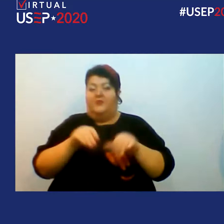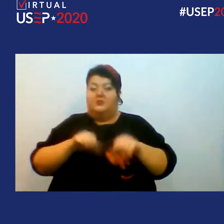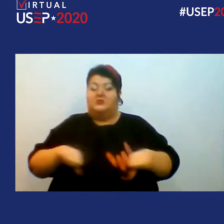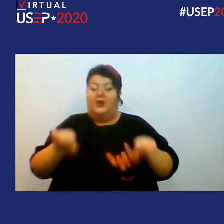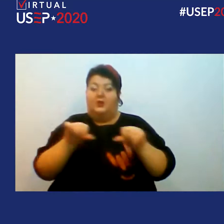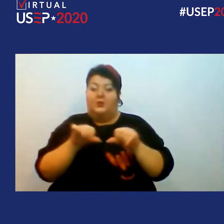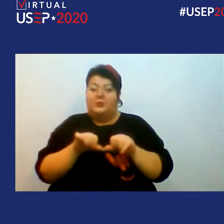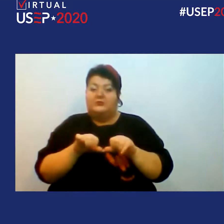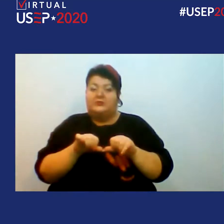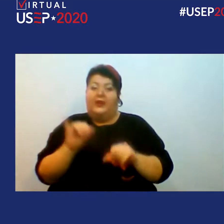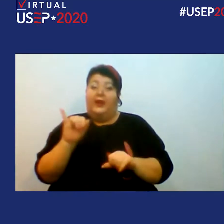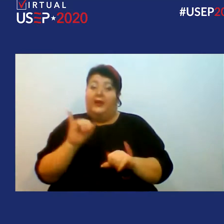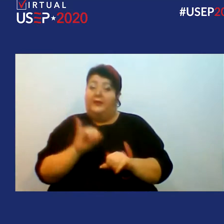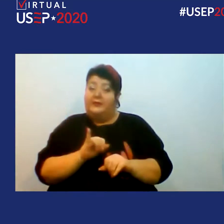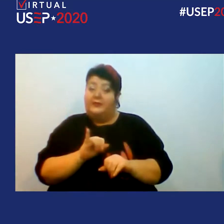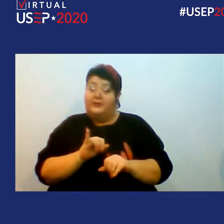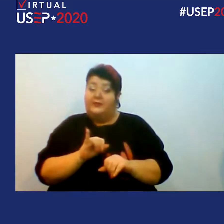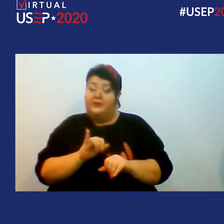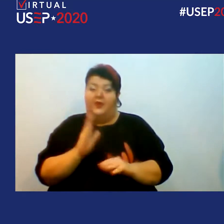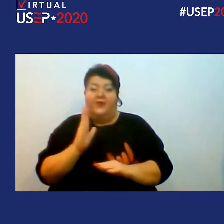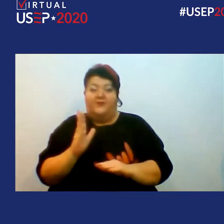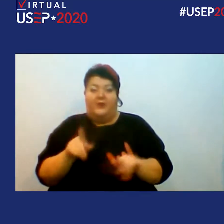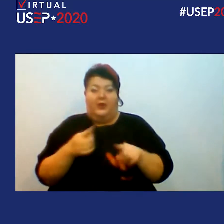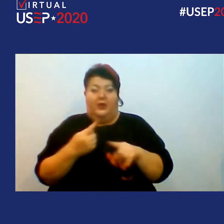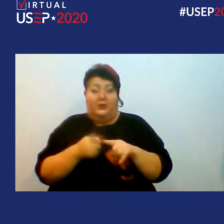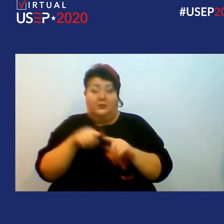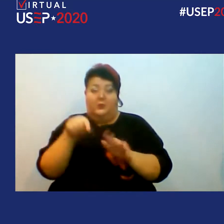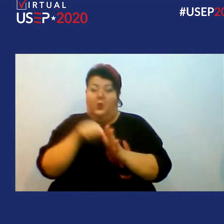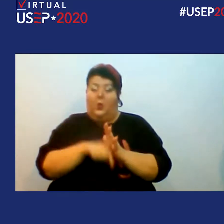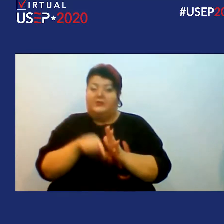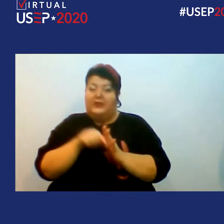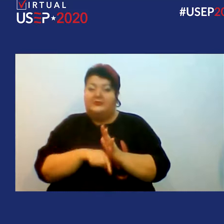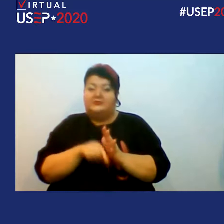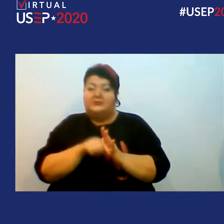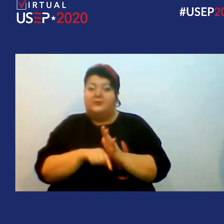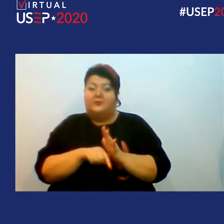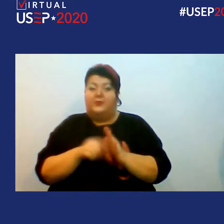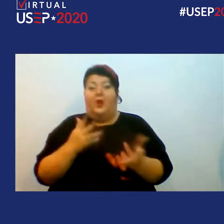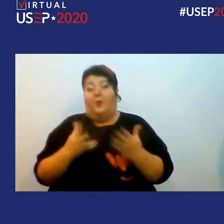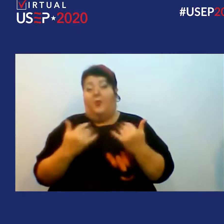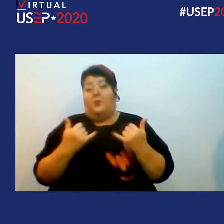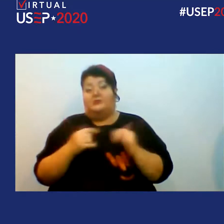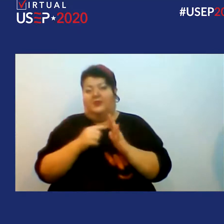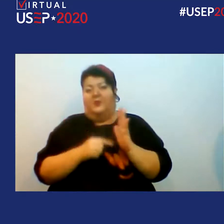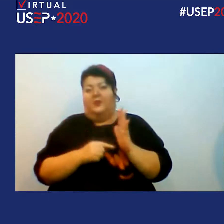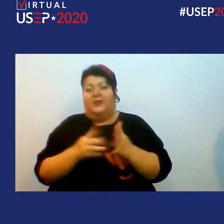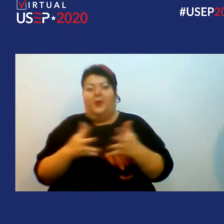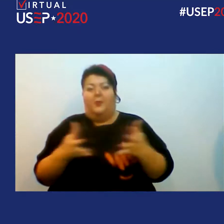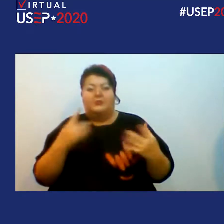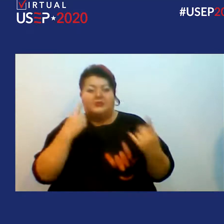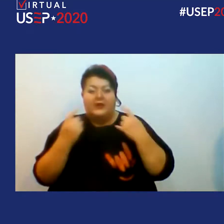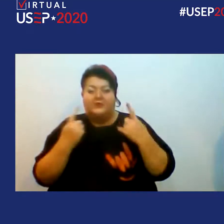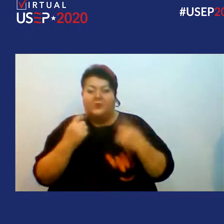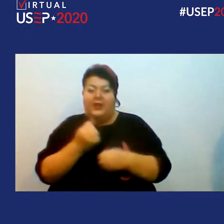speak, to share with you our experience of the Central Election Commission,